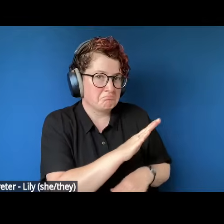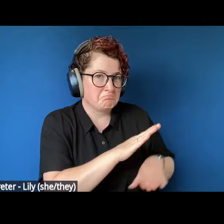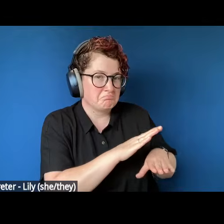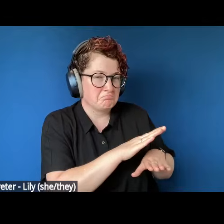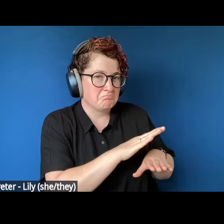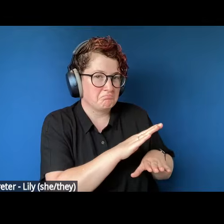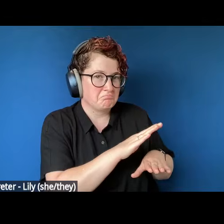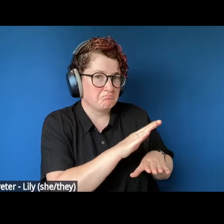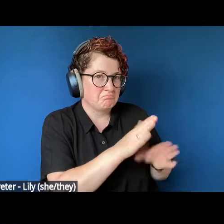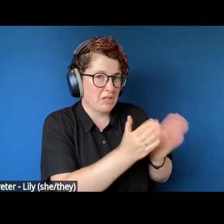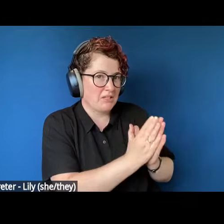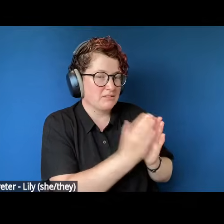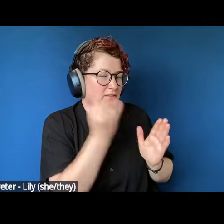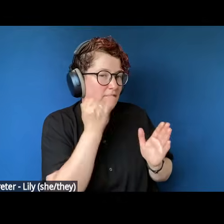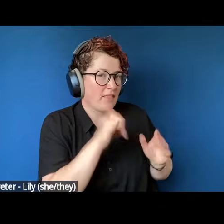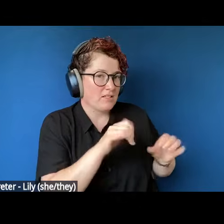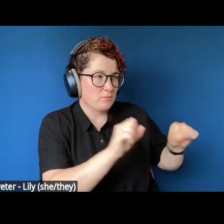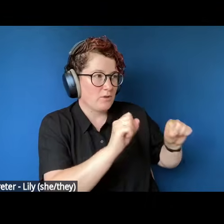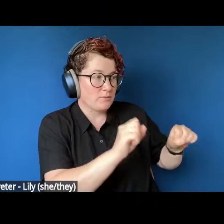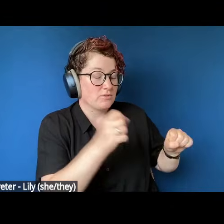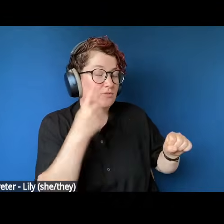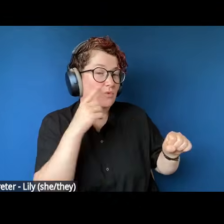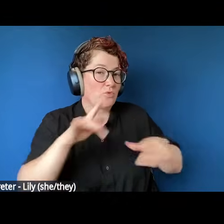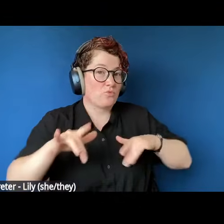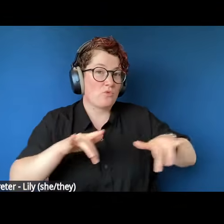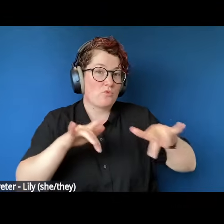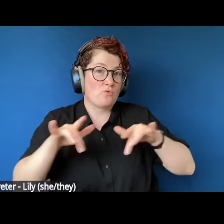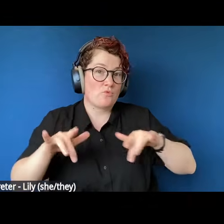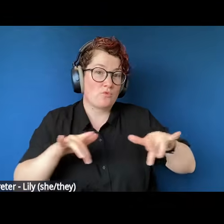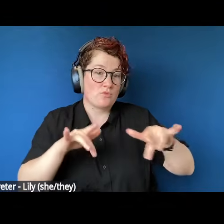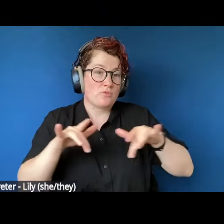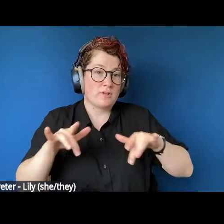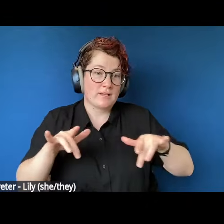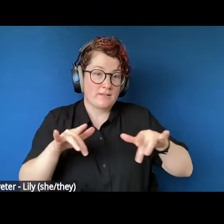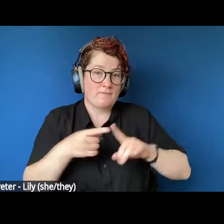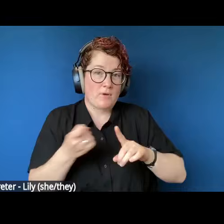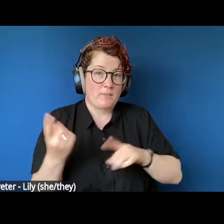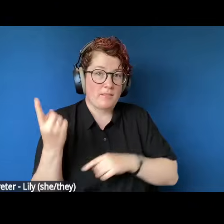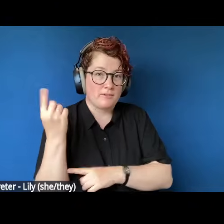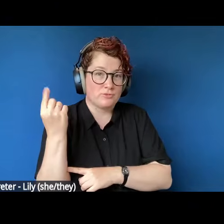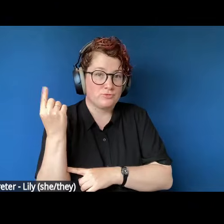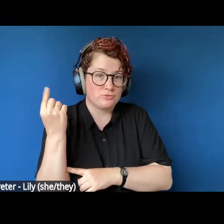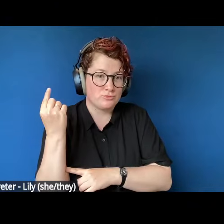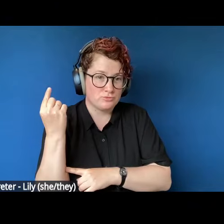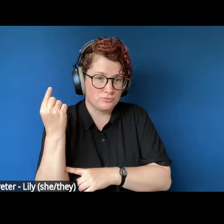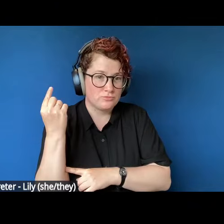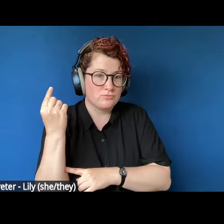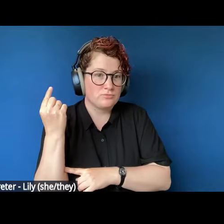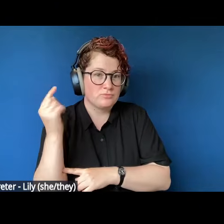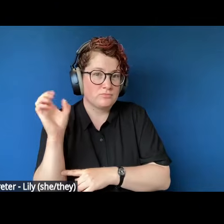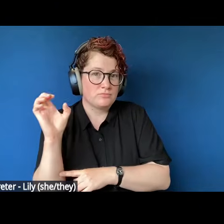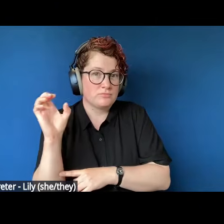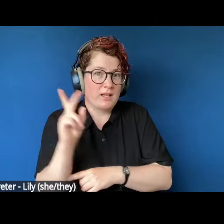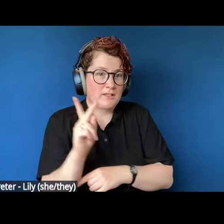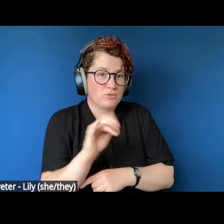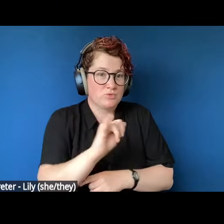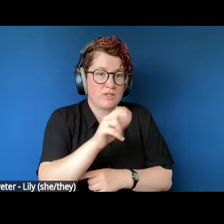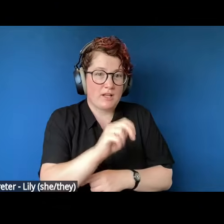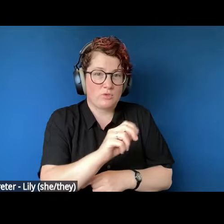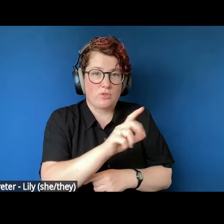possible to have that reporting be retroactive back to January 30th,